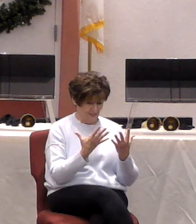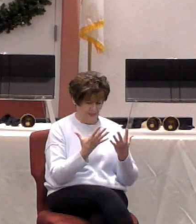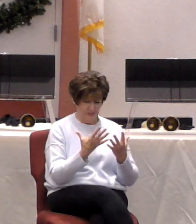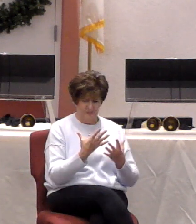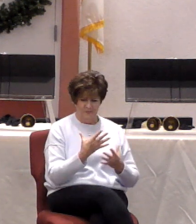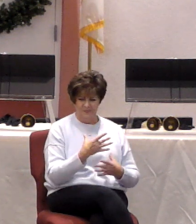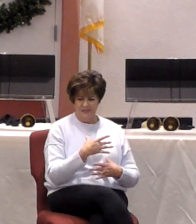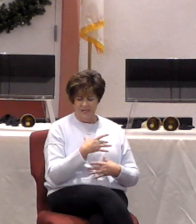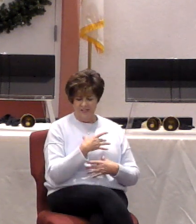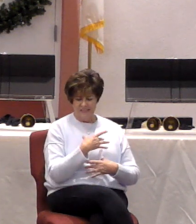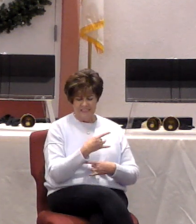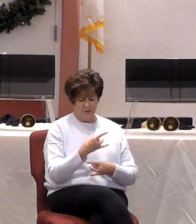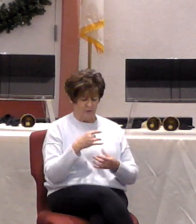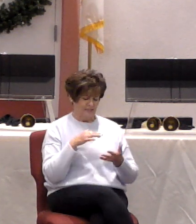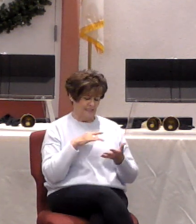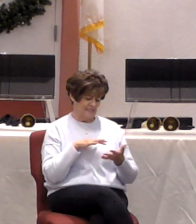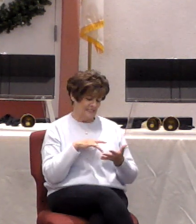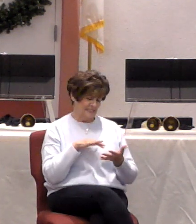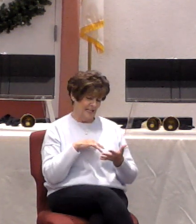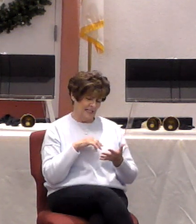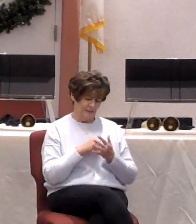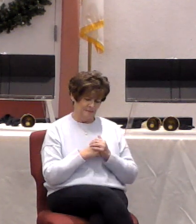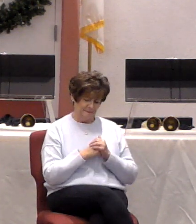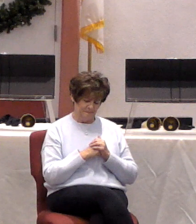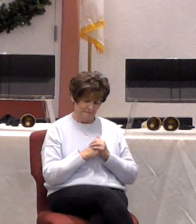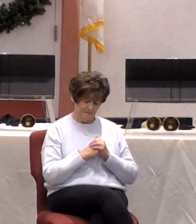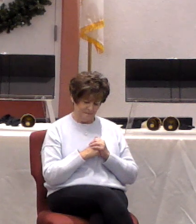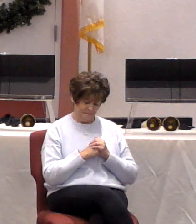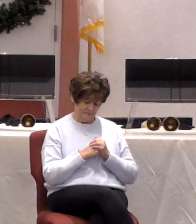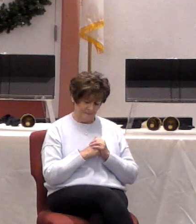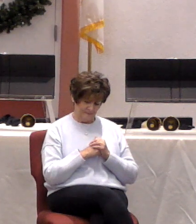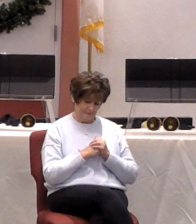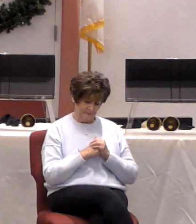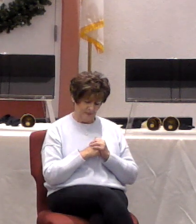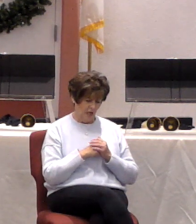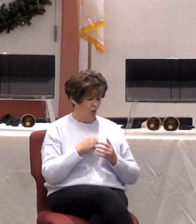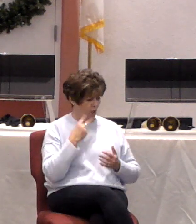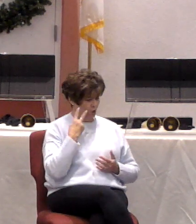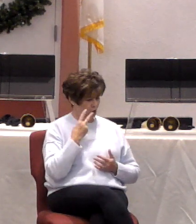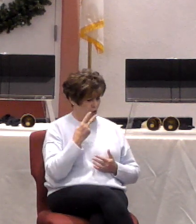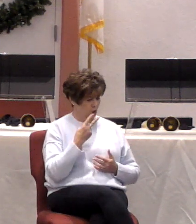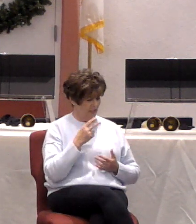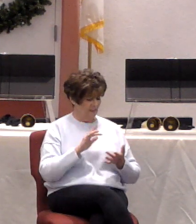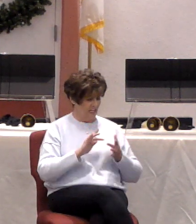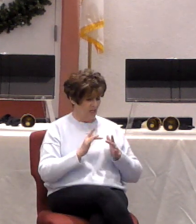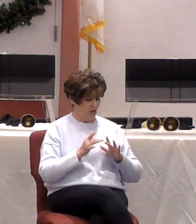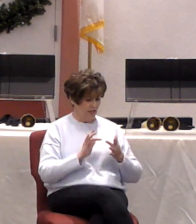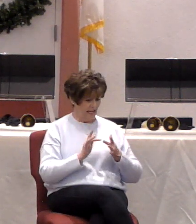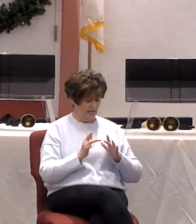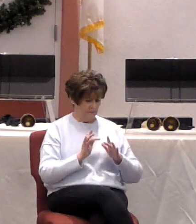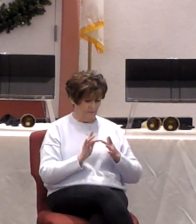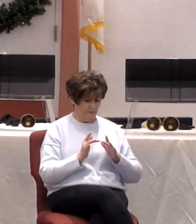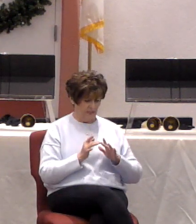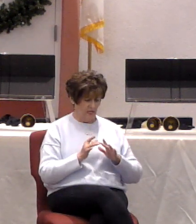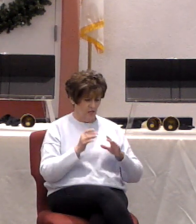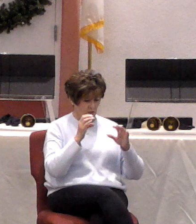go to your Bible software, or you don't really even have to have Bible software in today's world. Go to some internet site that has the Bible on it and search